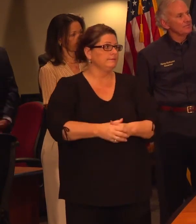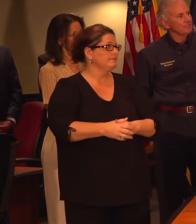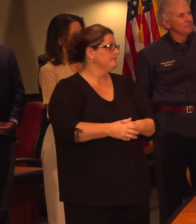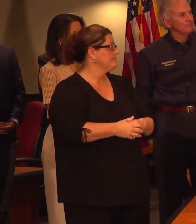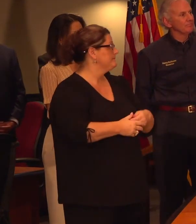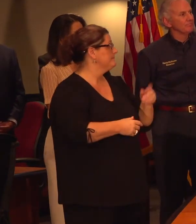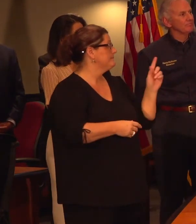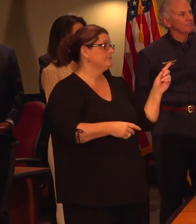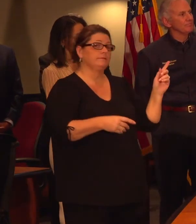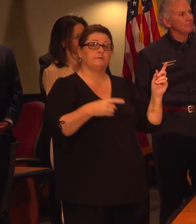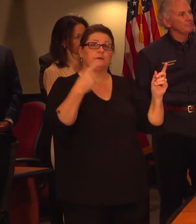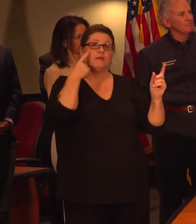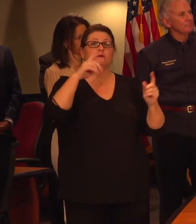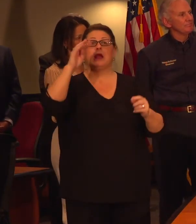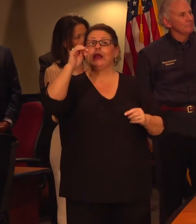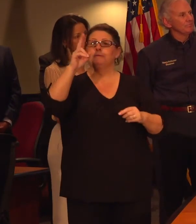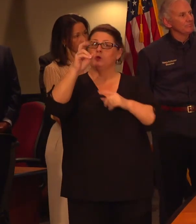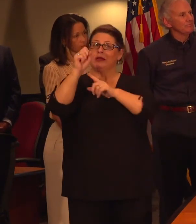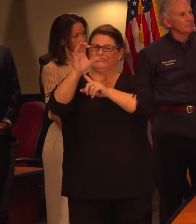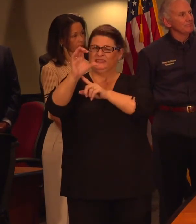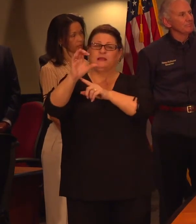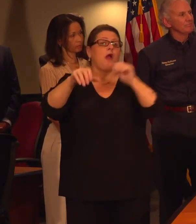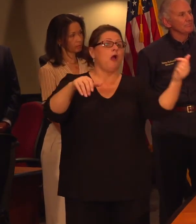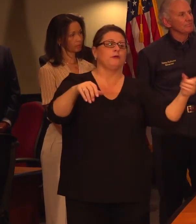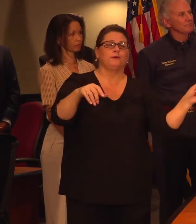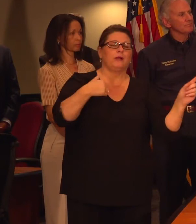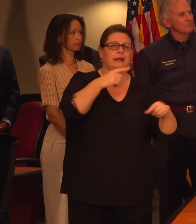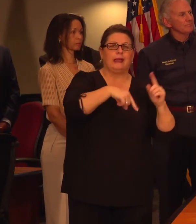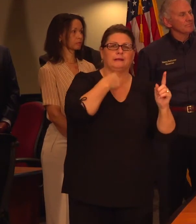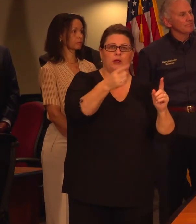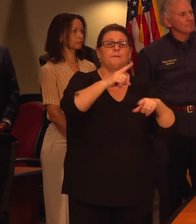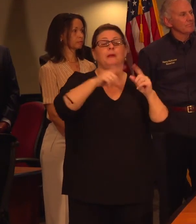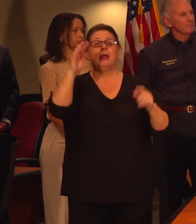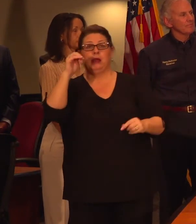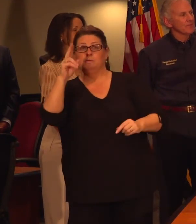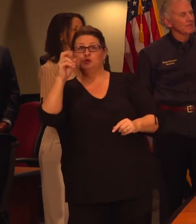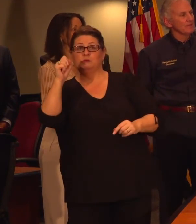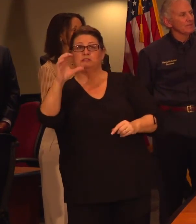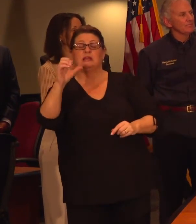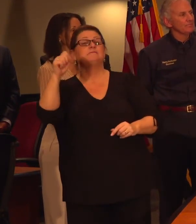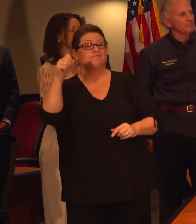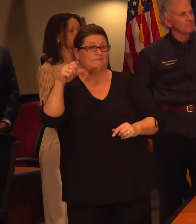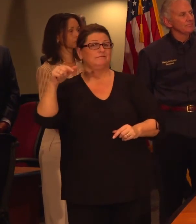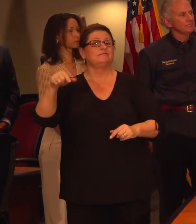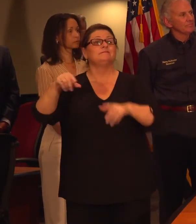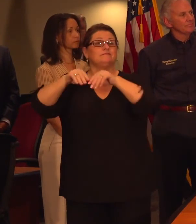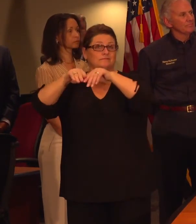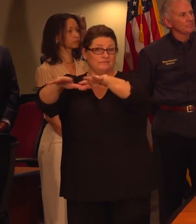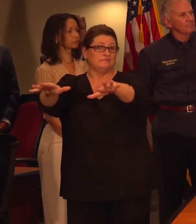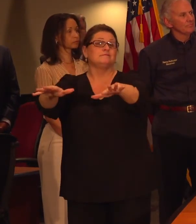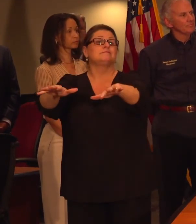Well, I can speak on behalf of MUSC only at this point. It is true that this event, this COVID-19, is